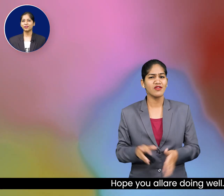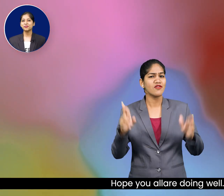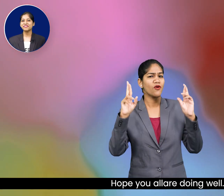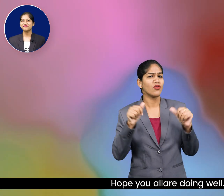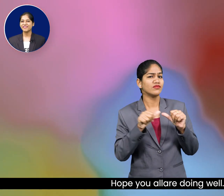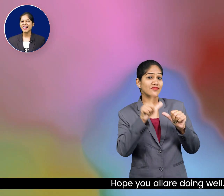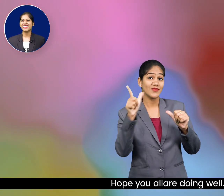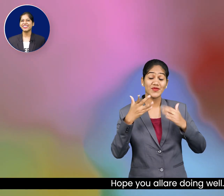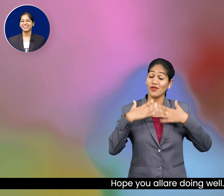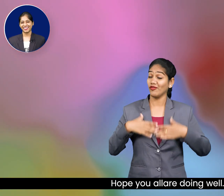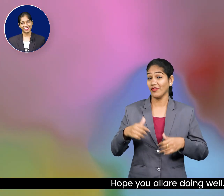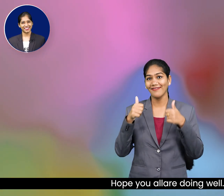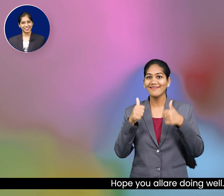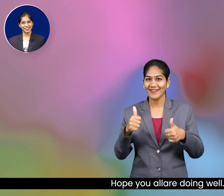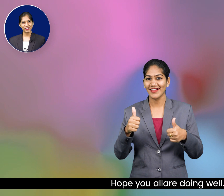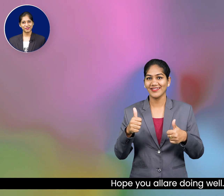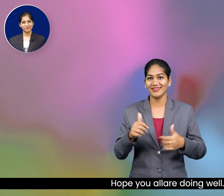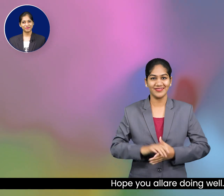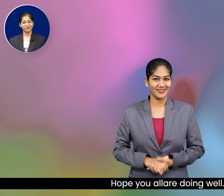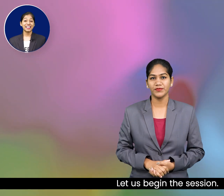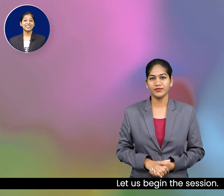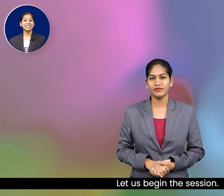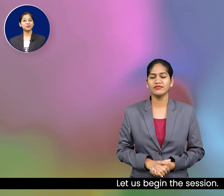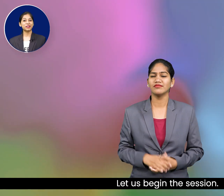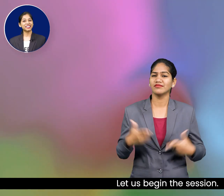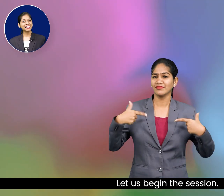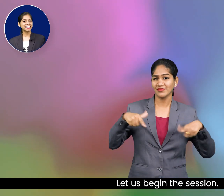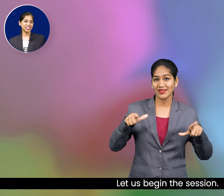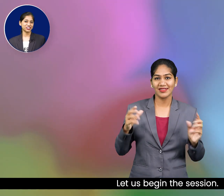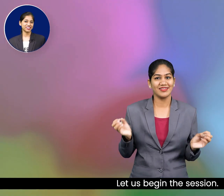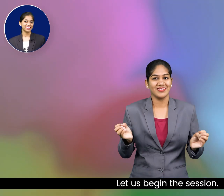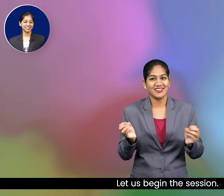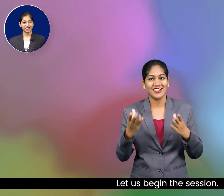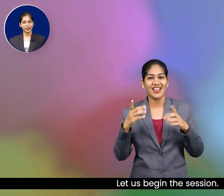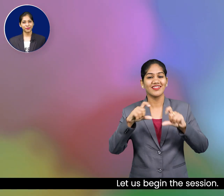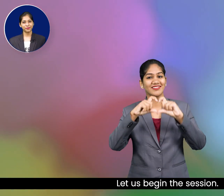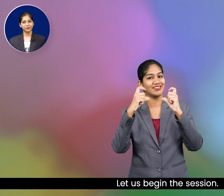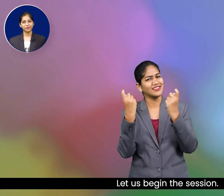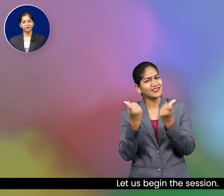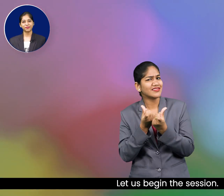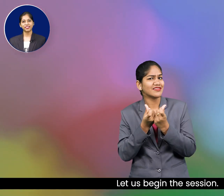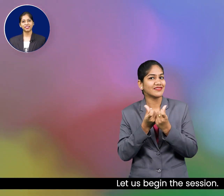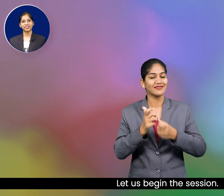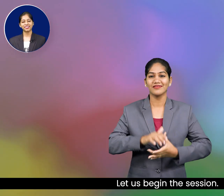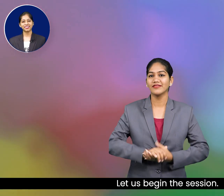Hope you all are doing well. Let us begin the session.